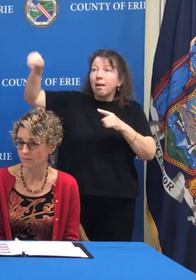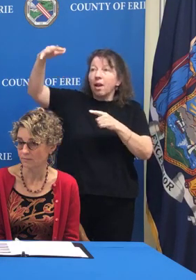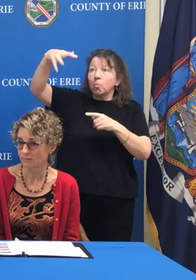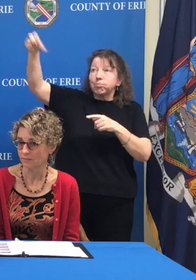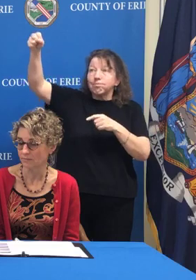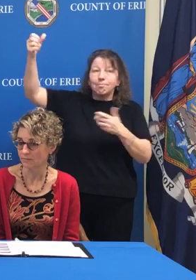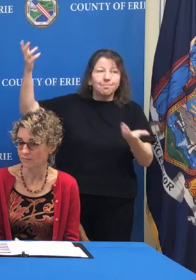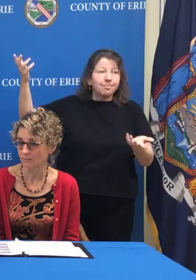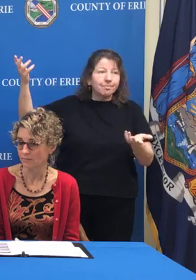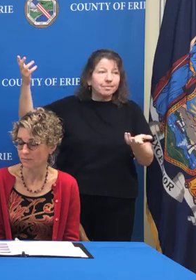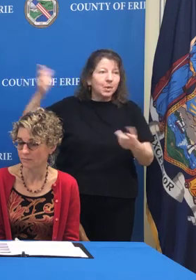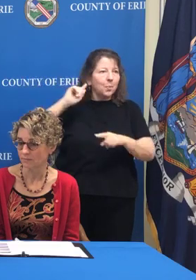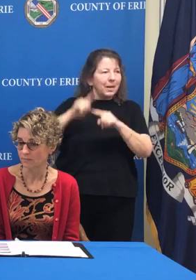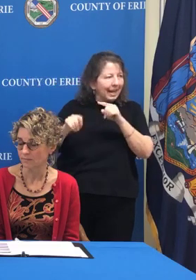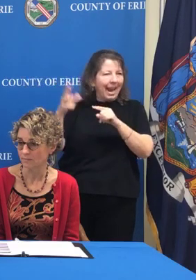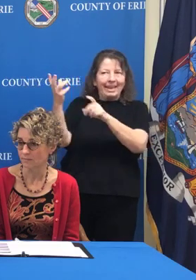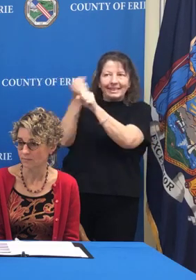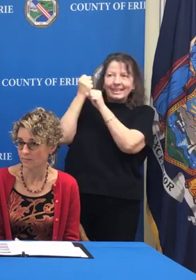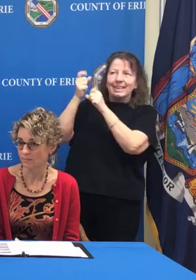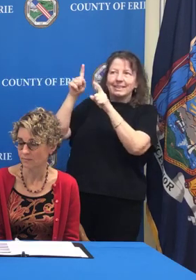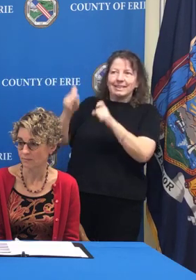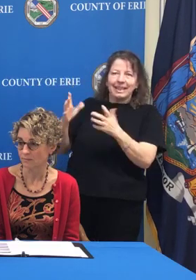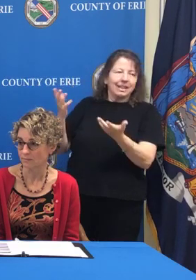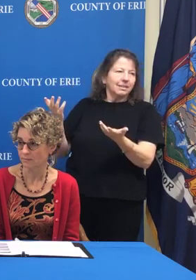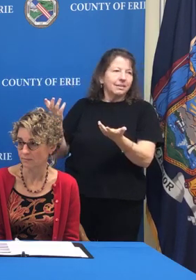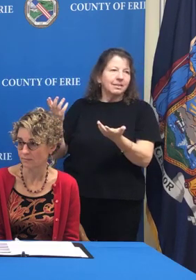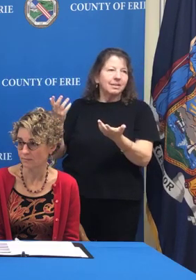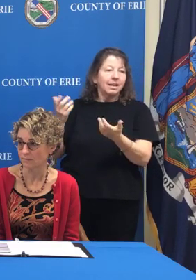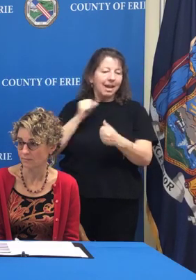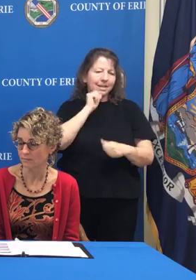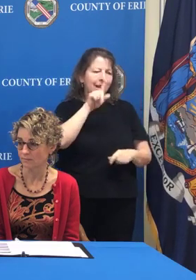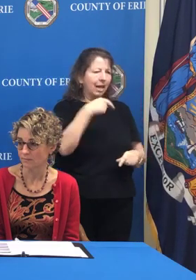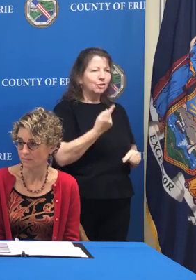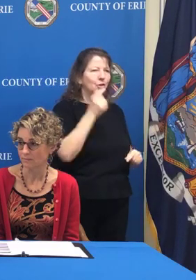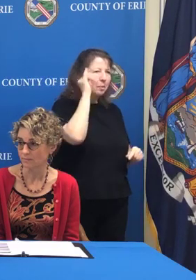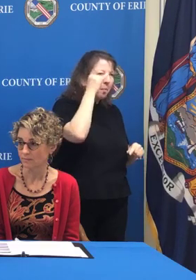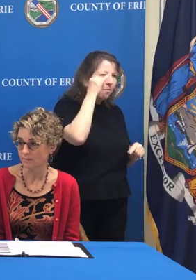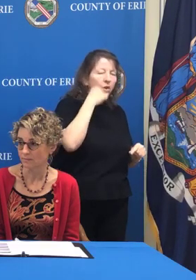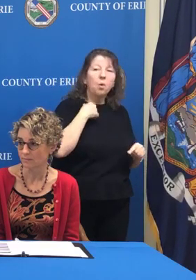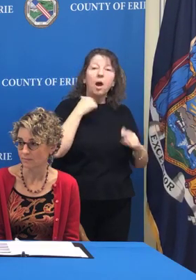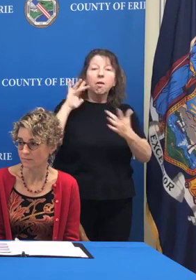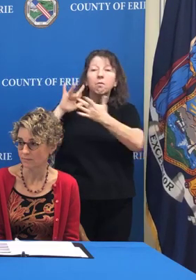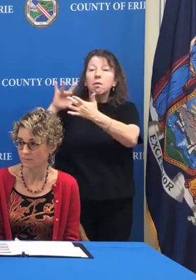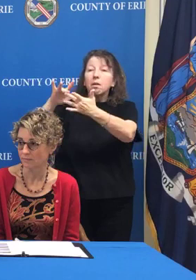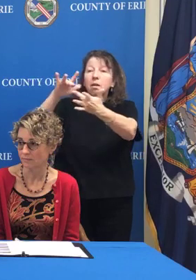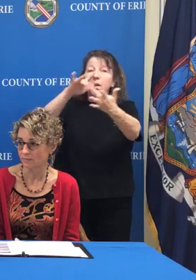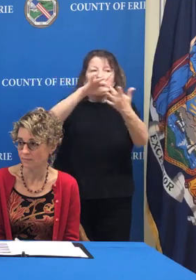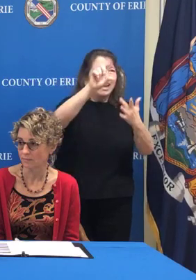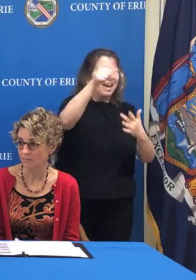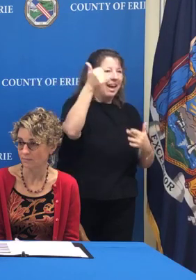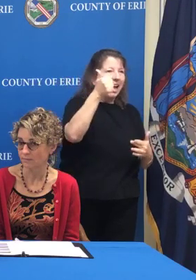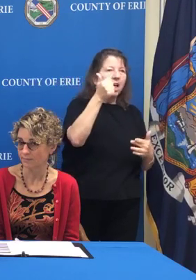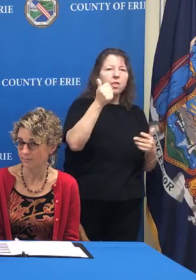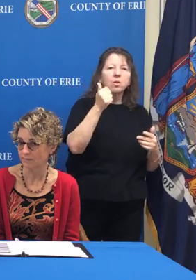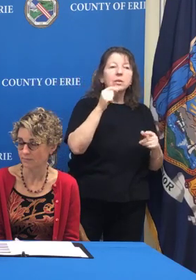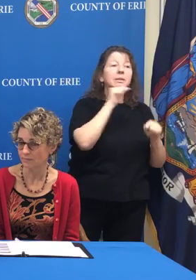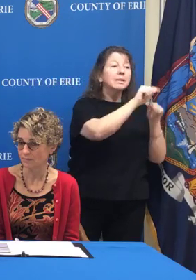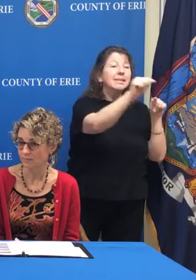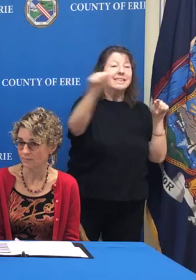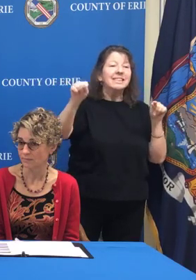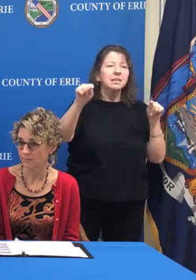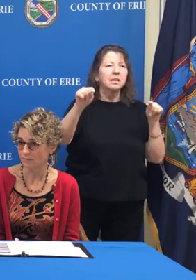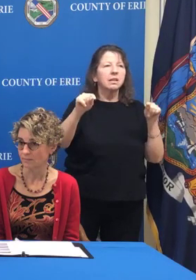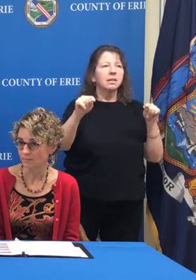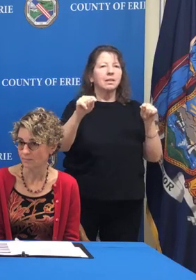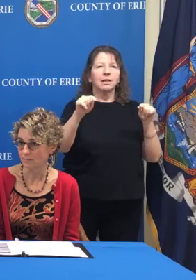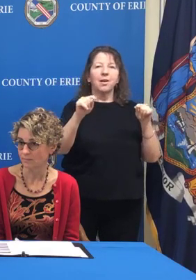They're not available. And we're not the only ones. This is a national issue. I'm talking to my colleagues across the country, and they're dealing with the same thing. There's a